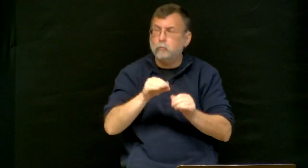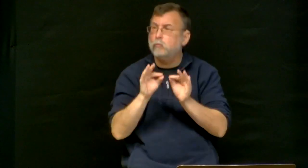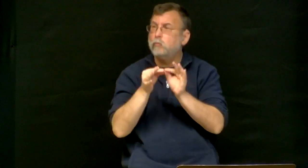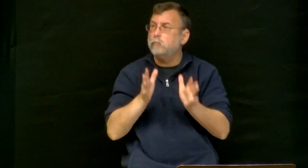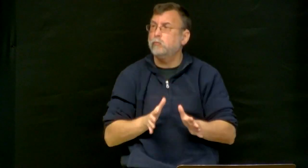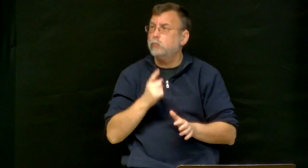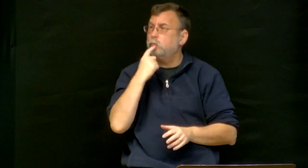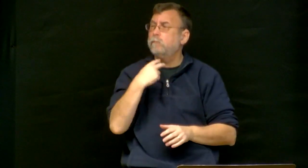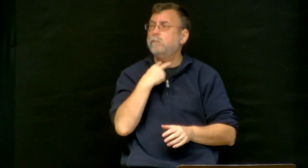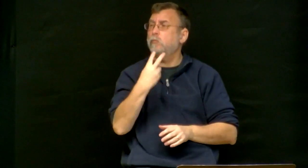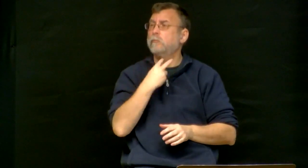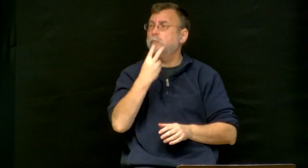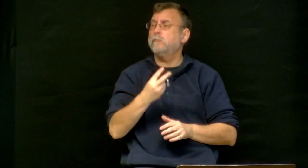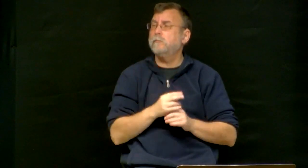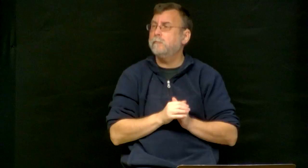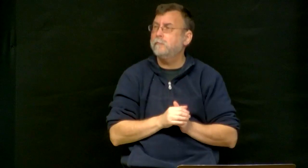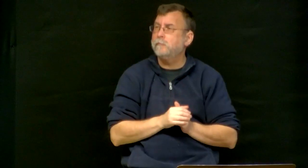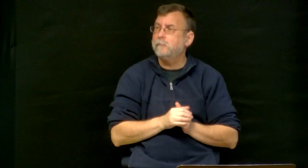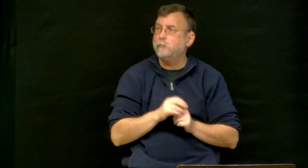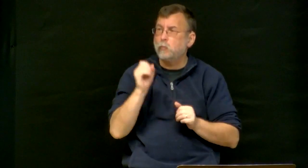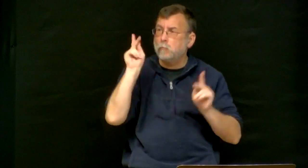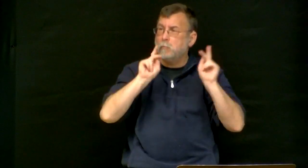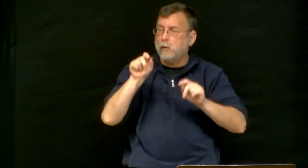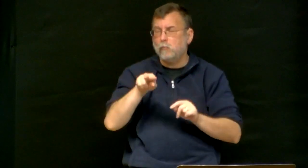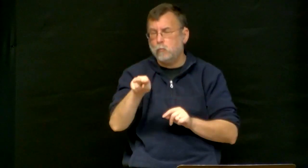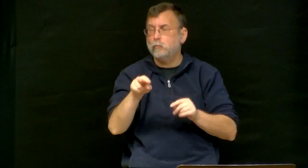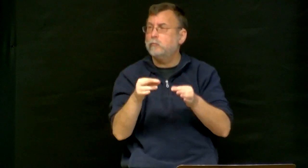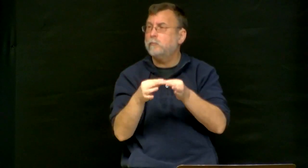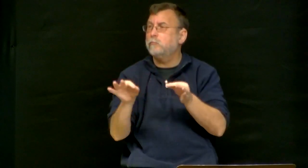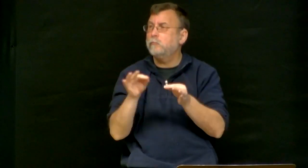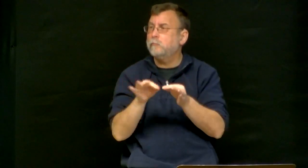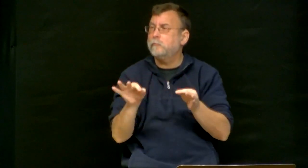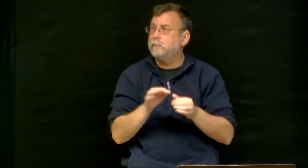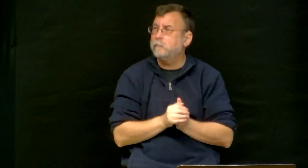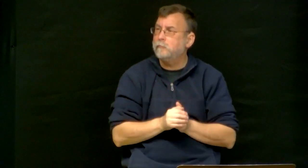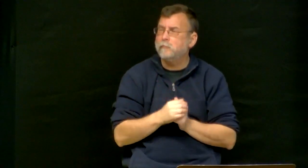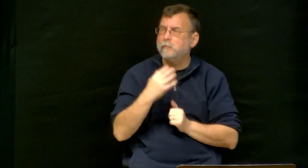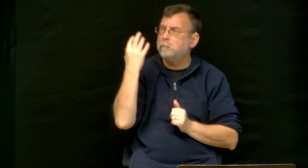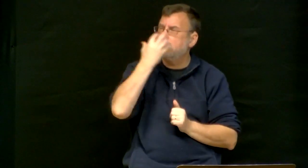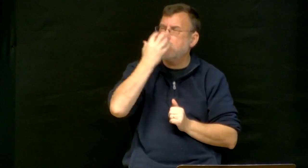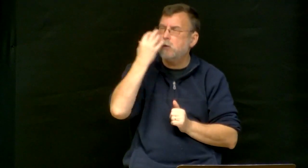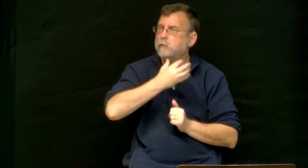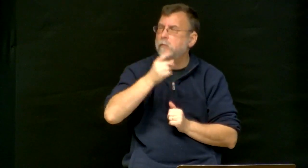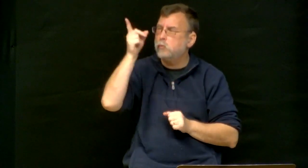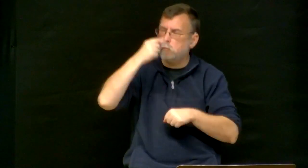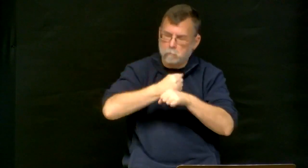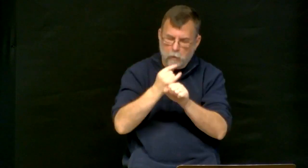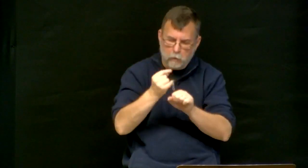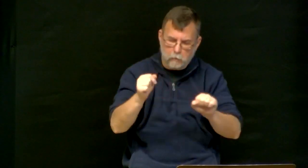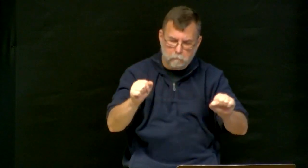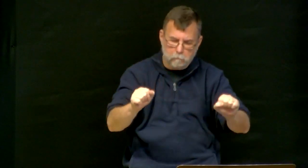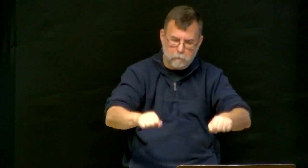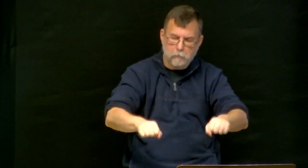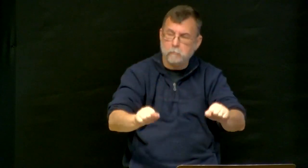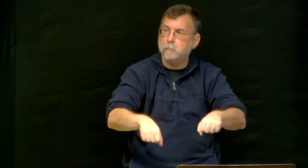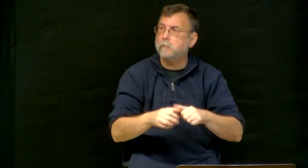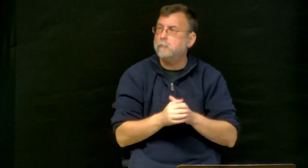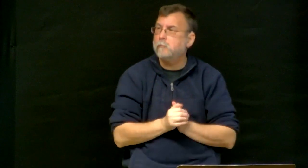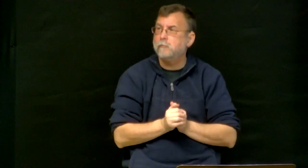blessings in our interpreter and having to be able to voice today so people can read captions. It's amazing what you have made